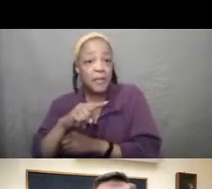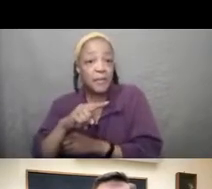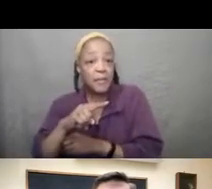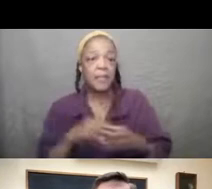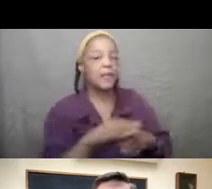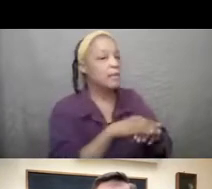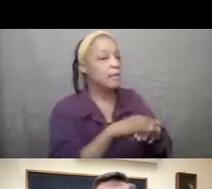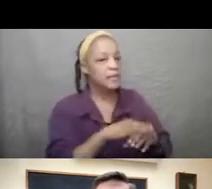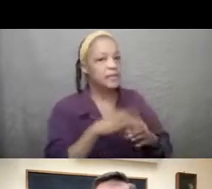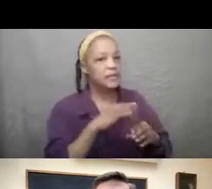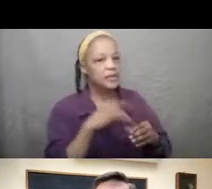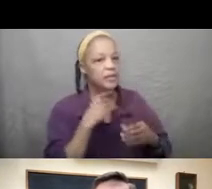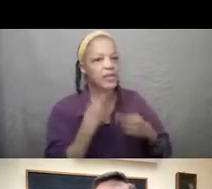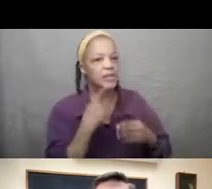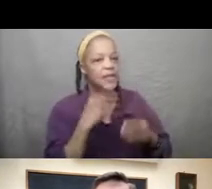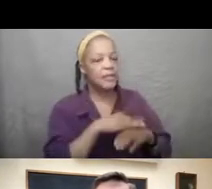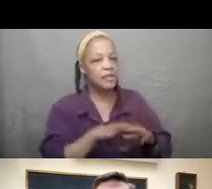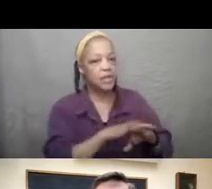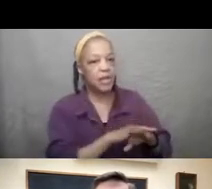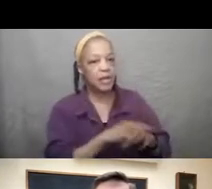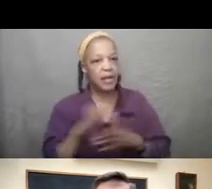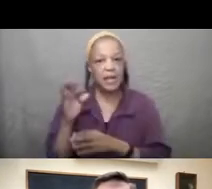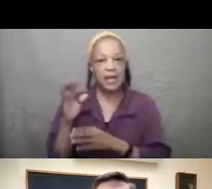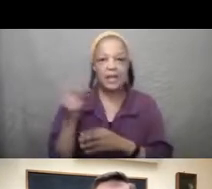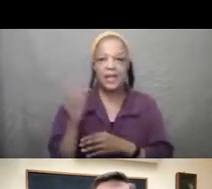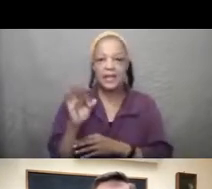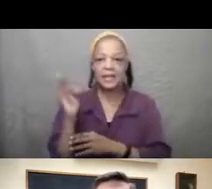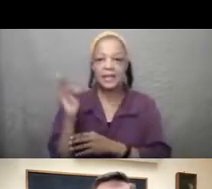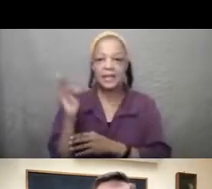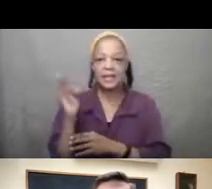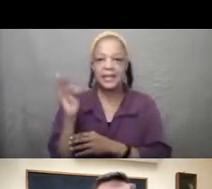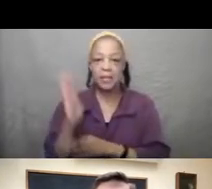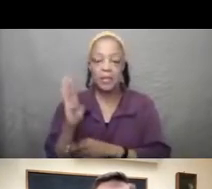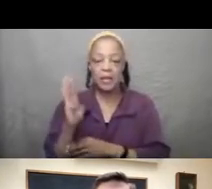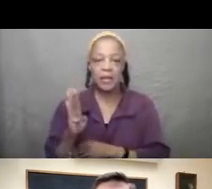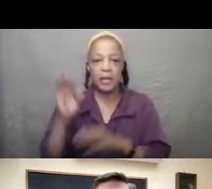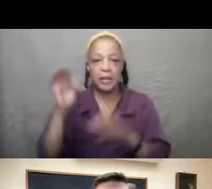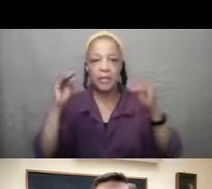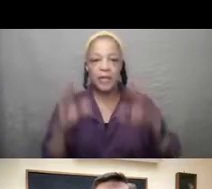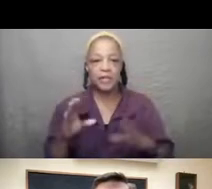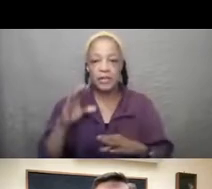Okay. In the late 1960s, a Berkeley professor named Jacobus Tenbroek,